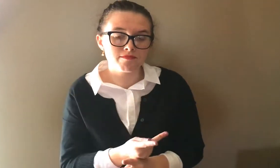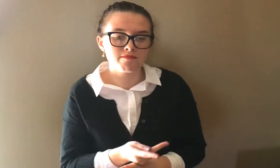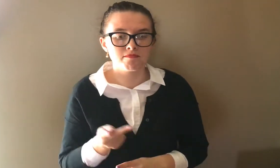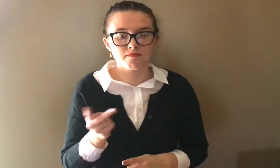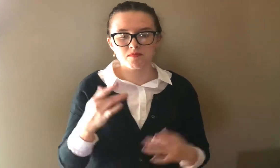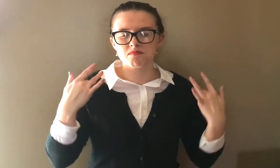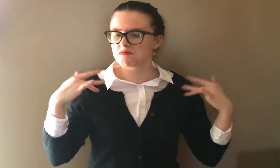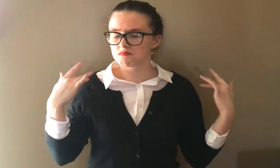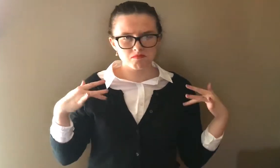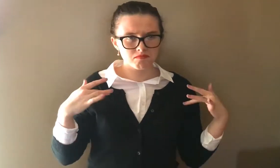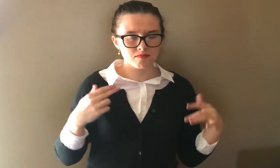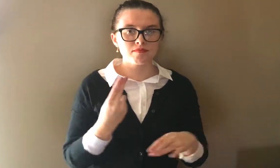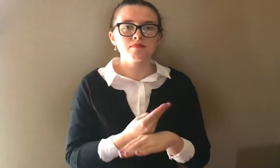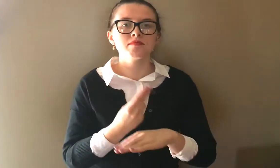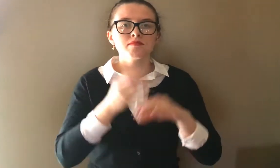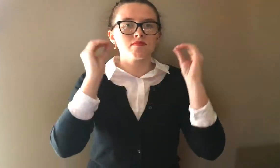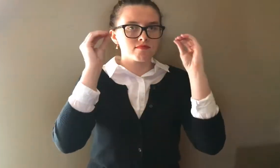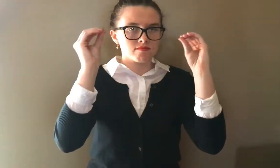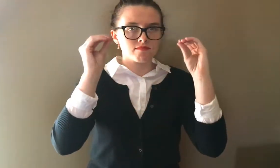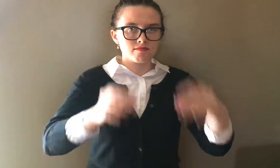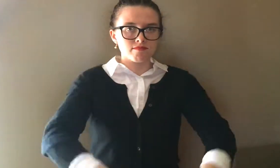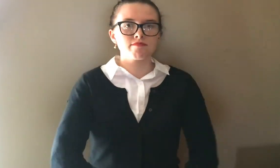our product, we are not at fault. Use as directed.